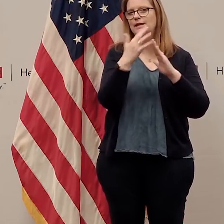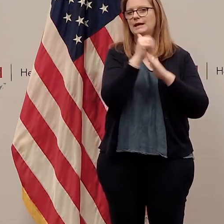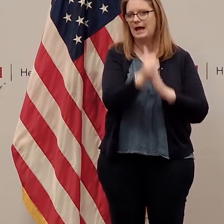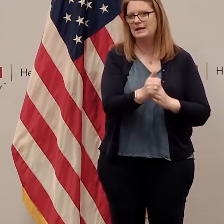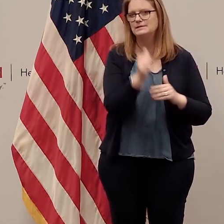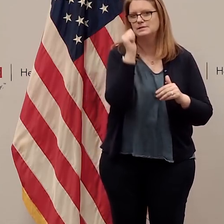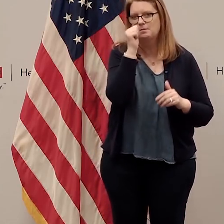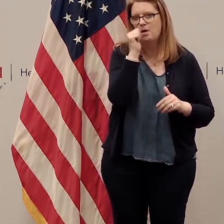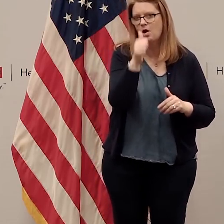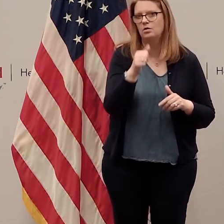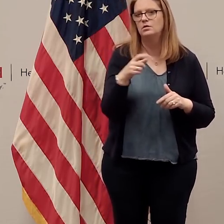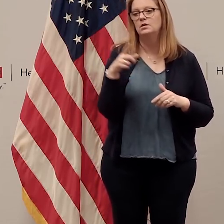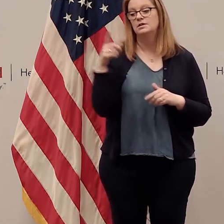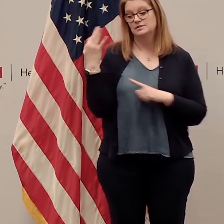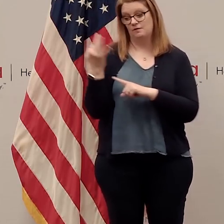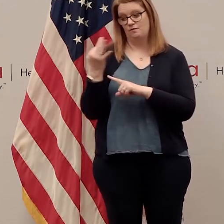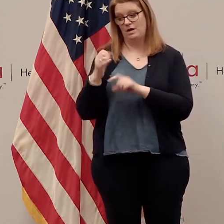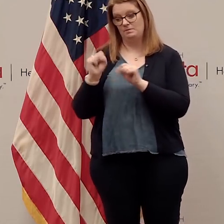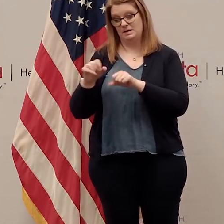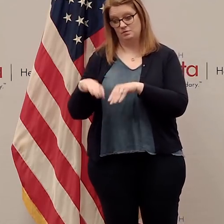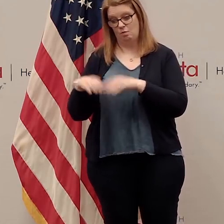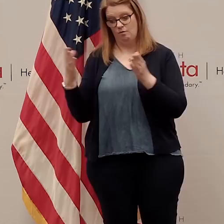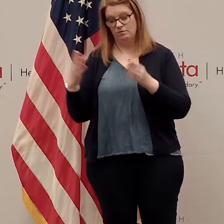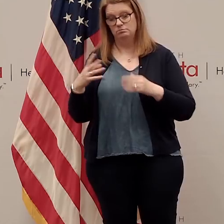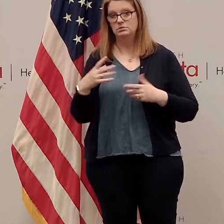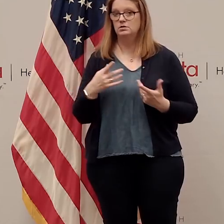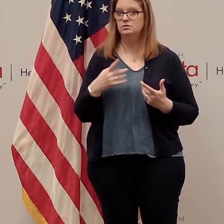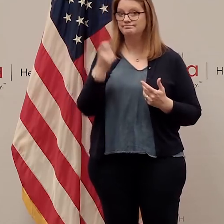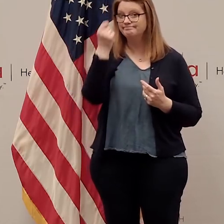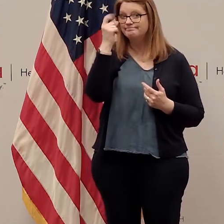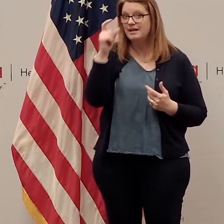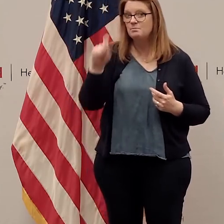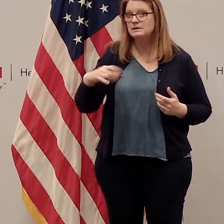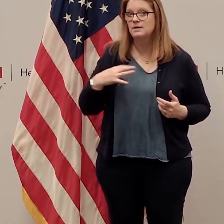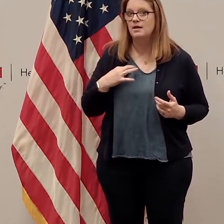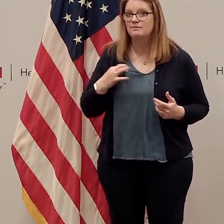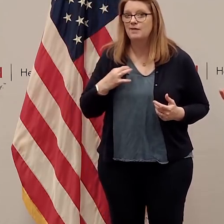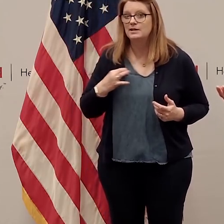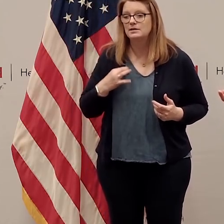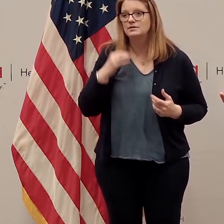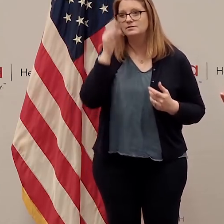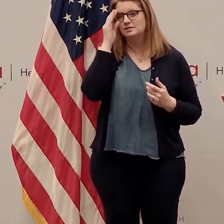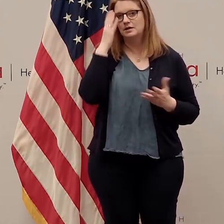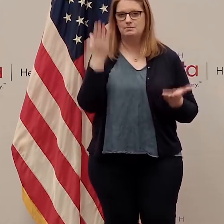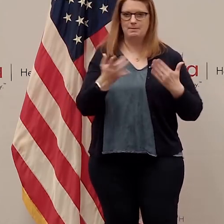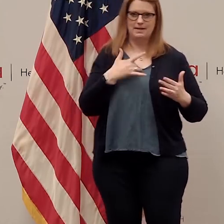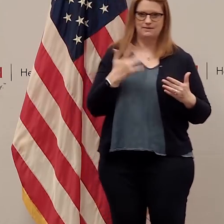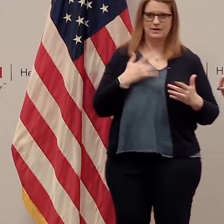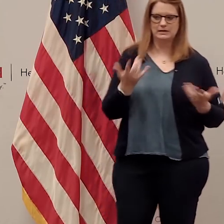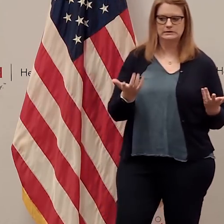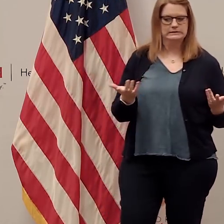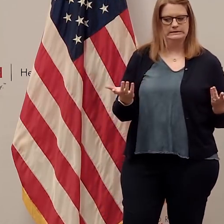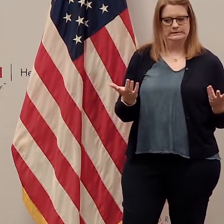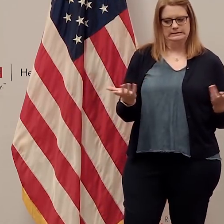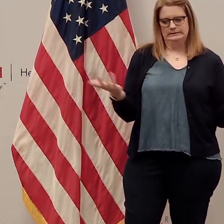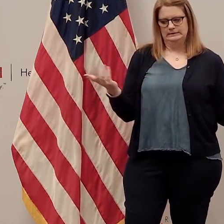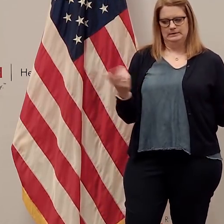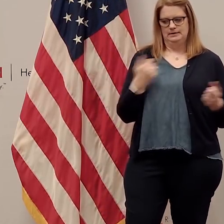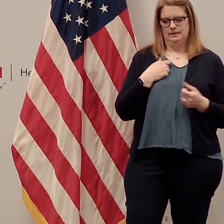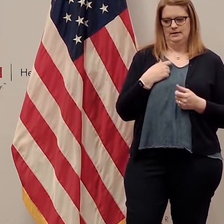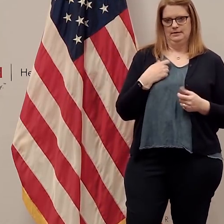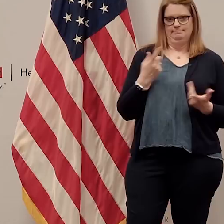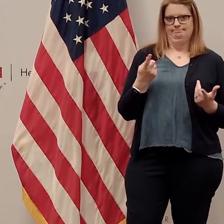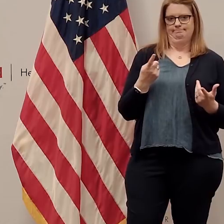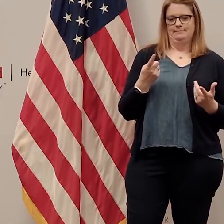them to potentially reopen on Friday voluntarily if they want to. They may decide, I don't want to reopen because I can't make money, running